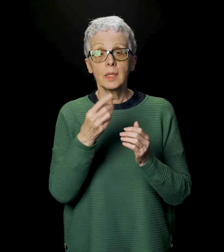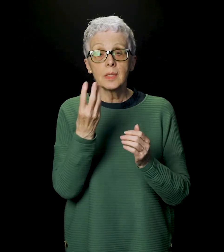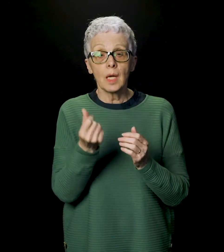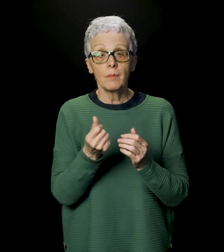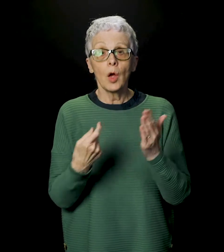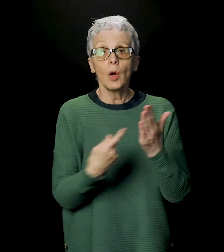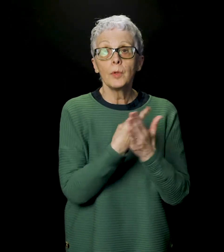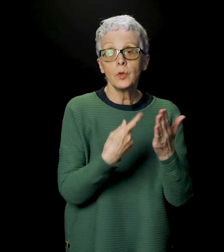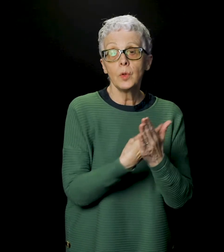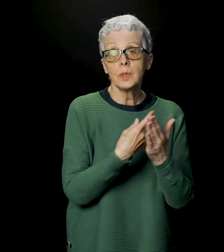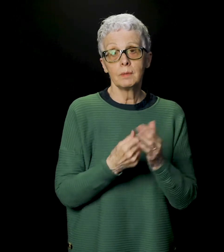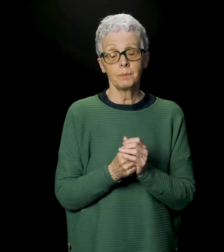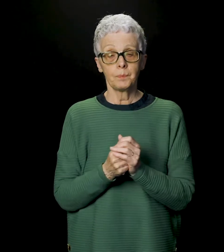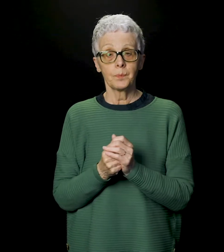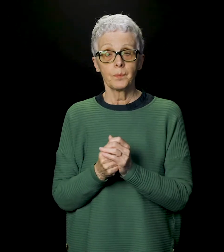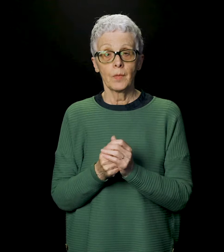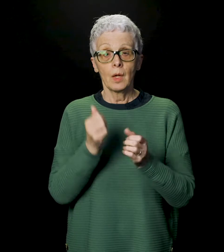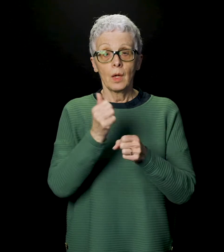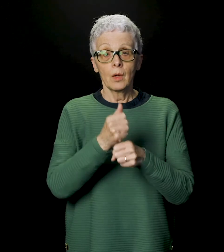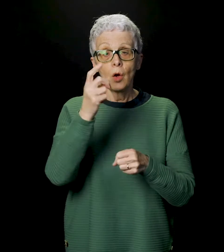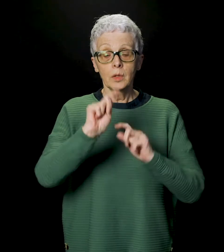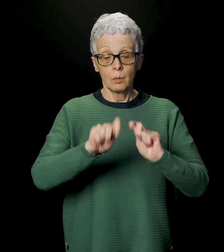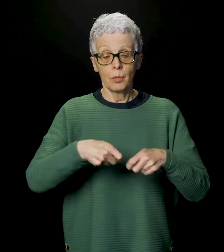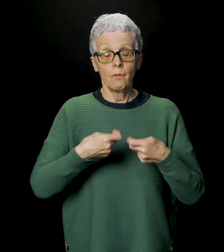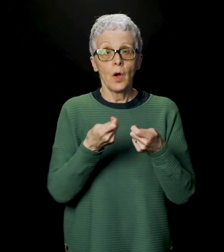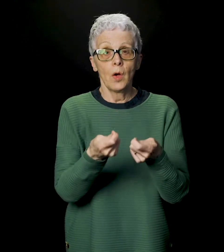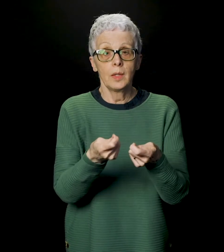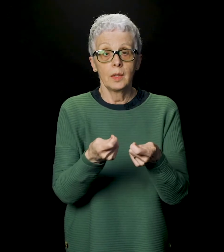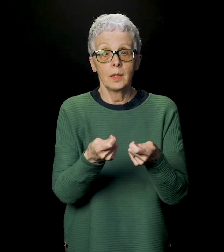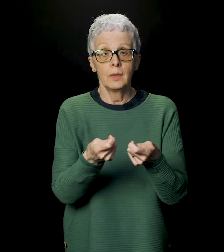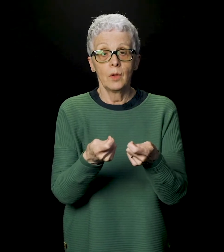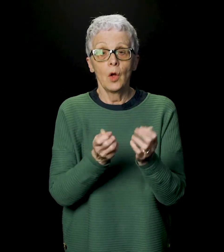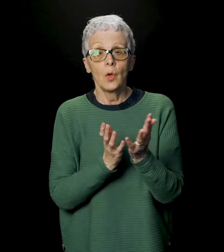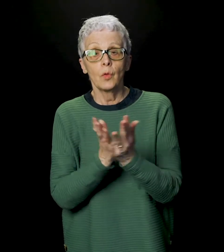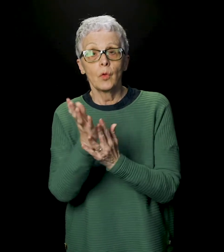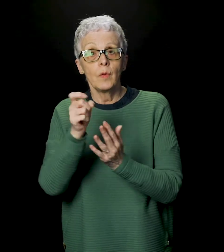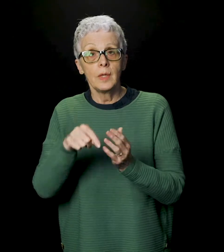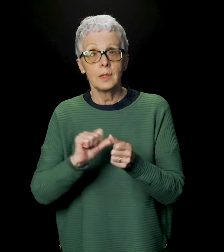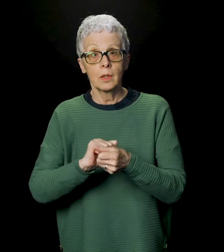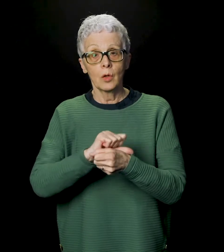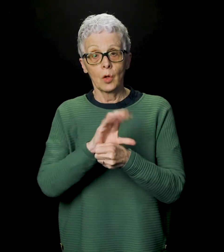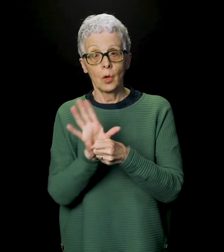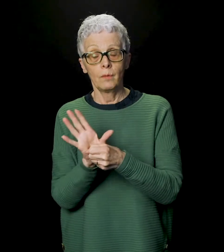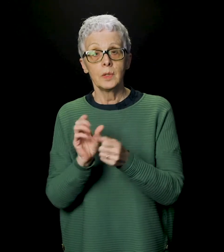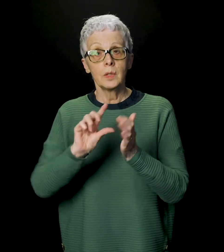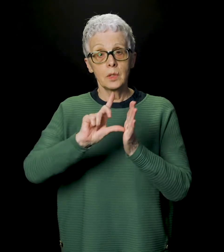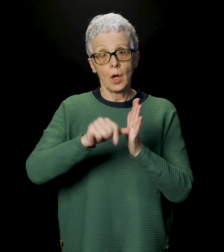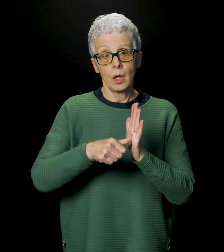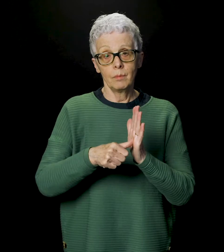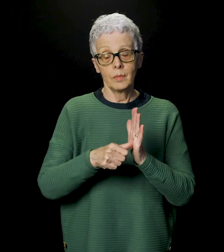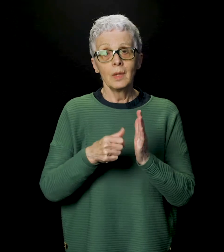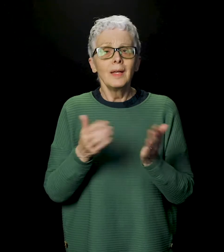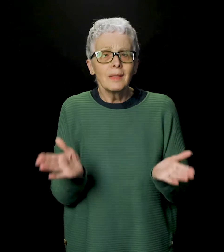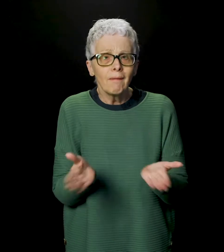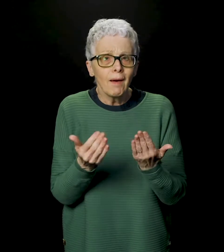of the opportunities that God has been providing them with through this COVID season. So it's an